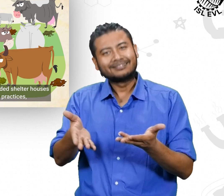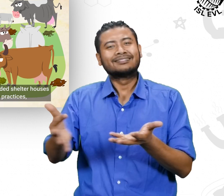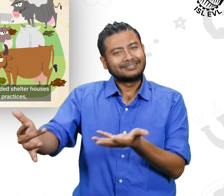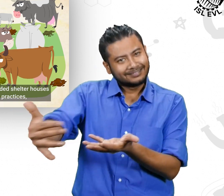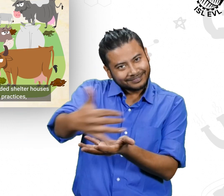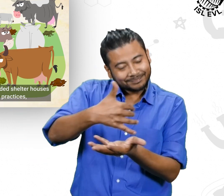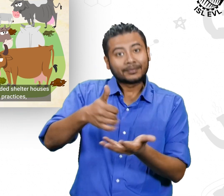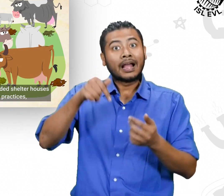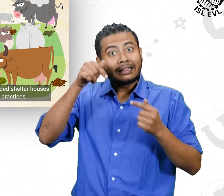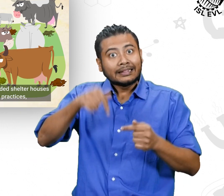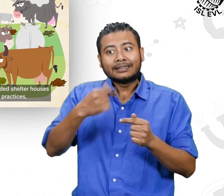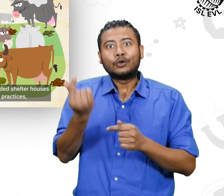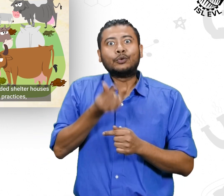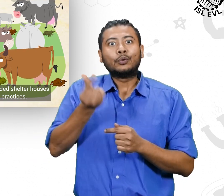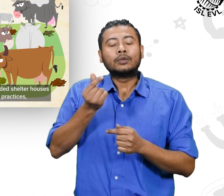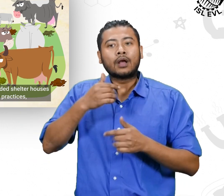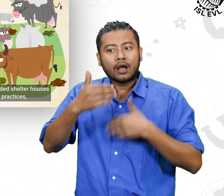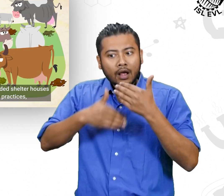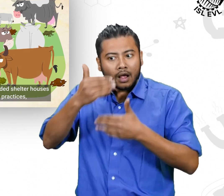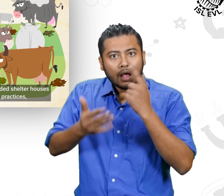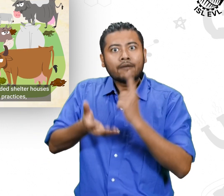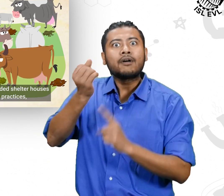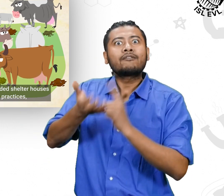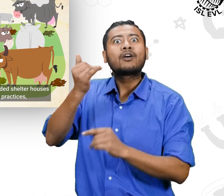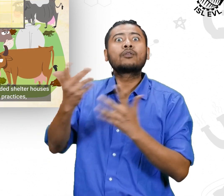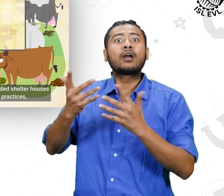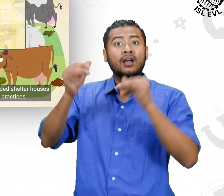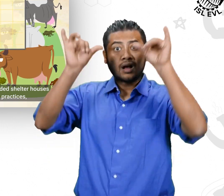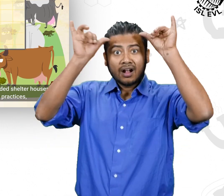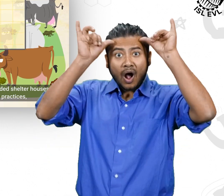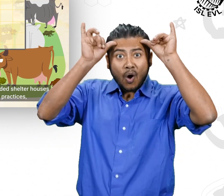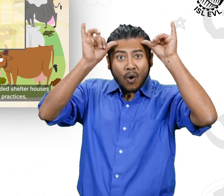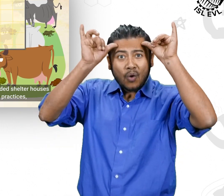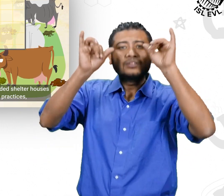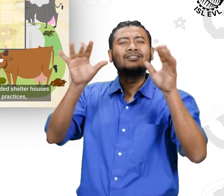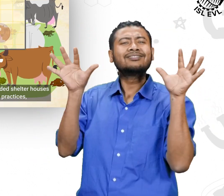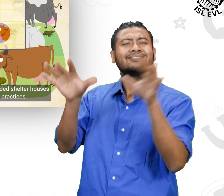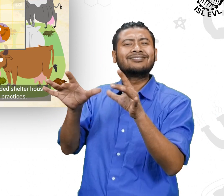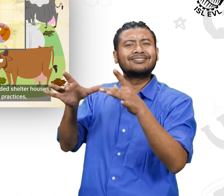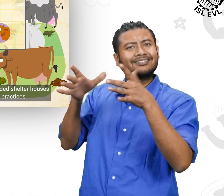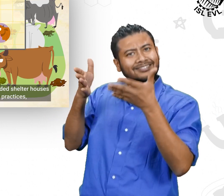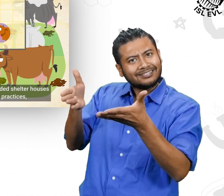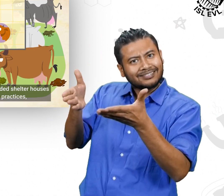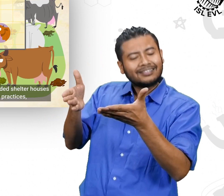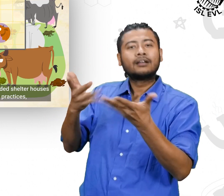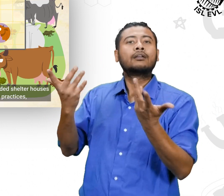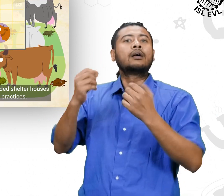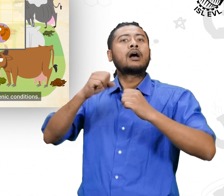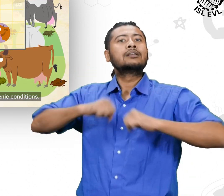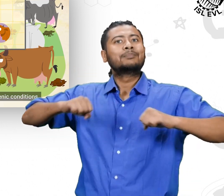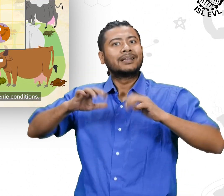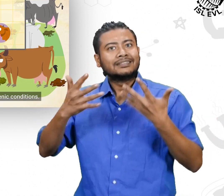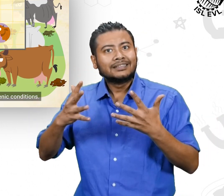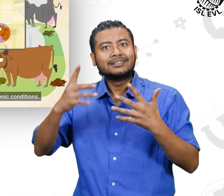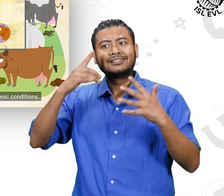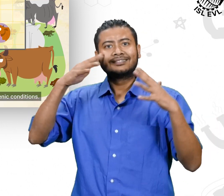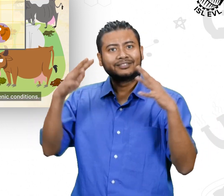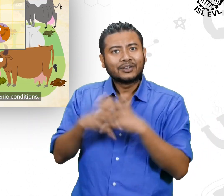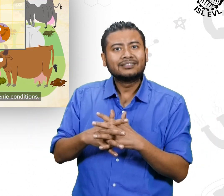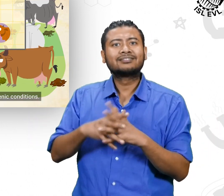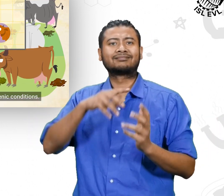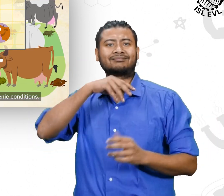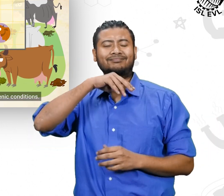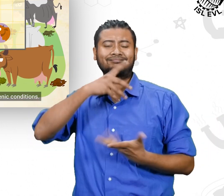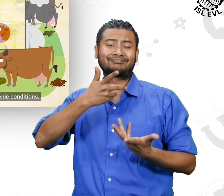a technique, they found that cows in crowded shelter houses are under stress due to old age, poor feeding practices, less space per